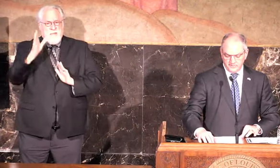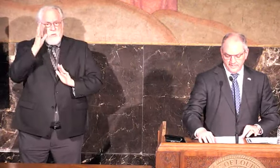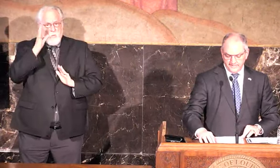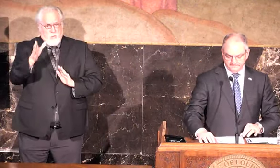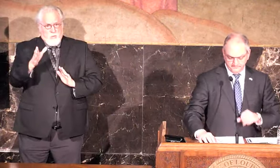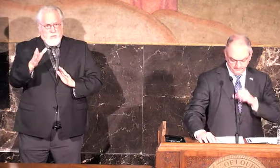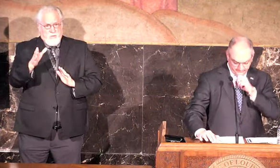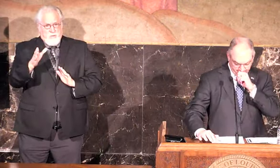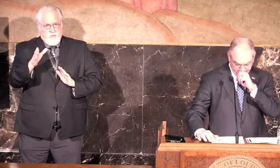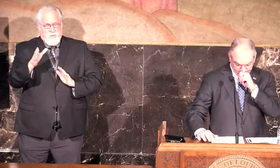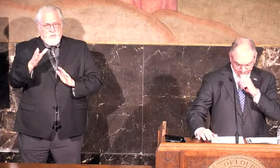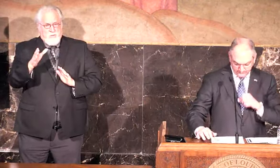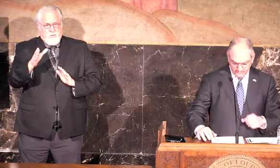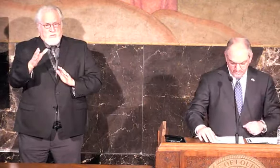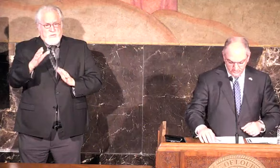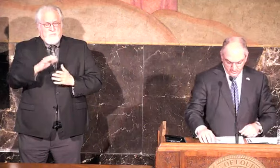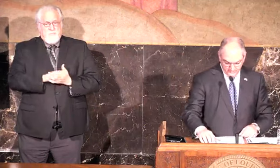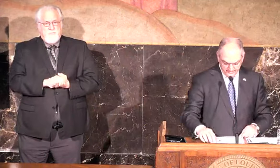to remain,